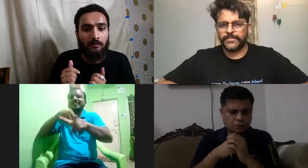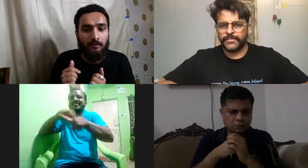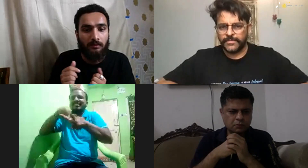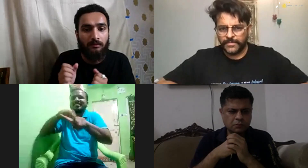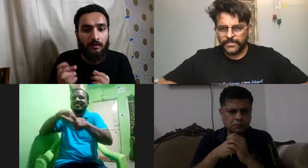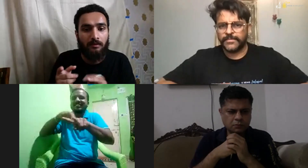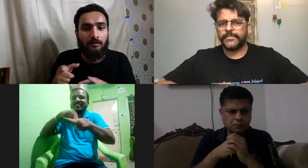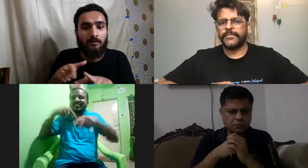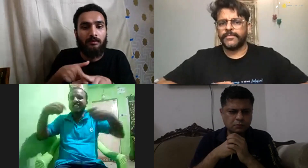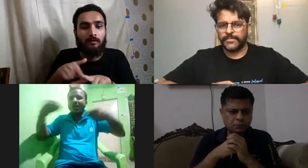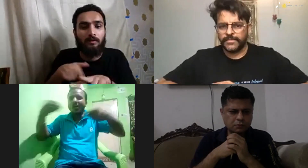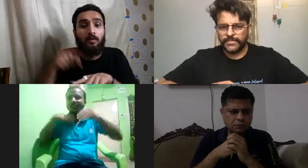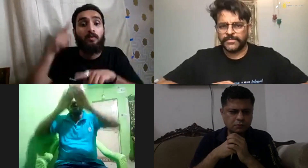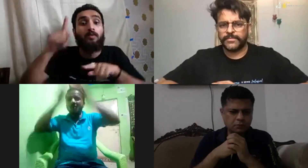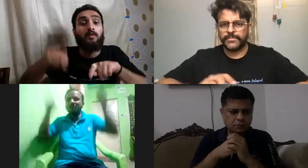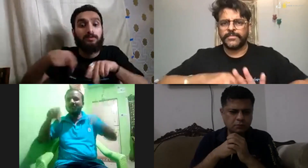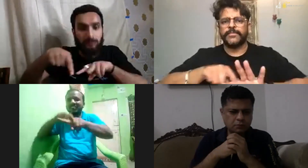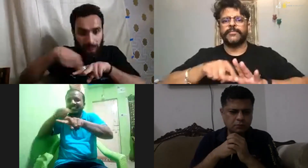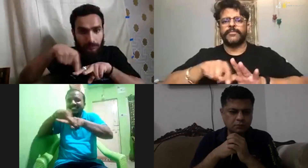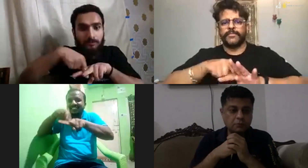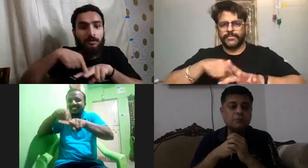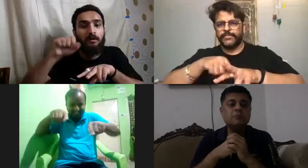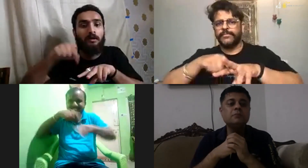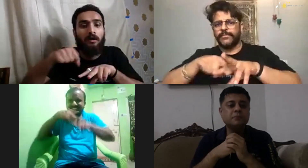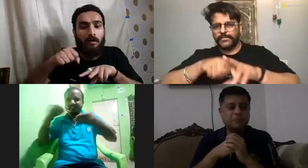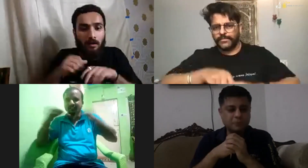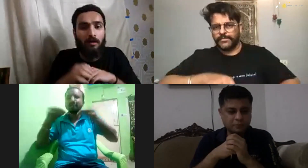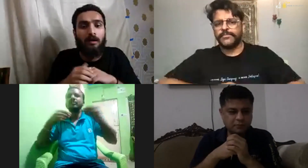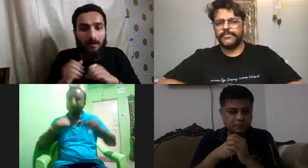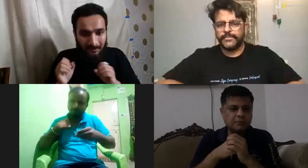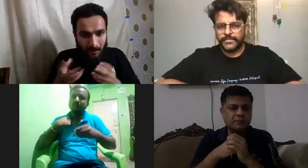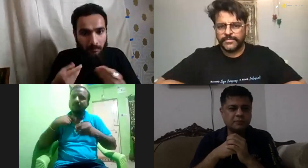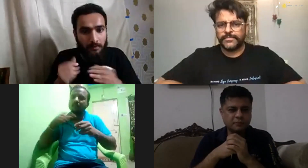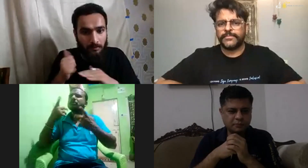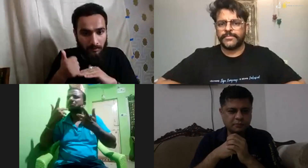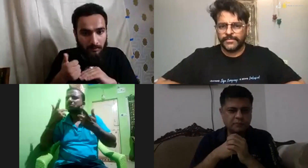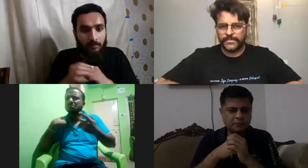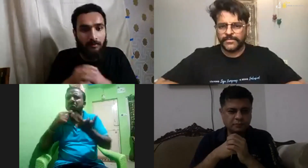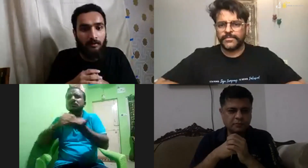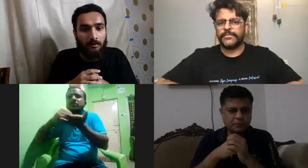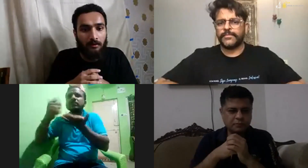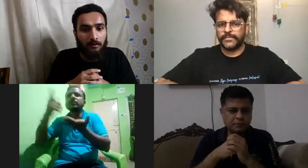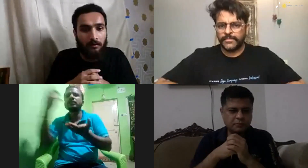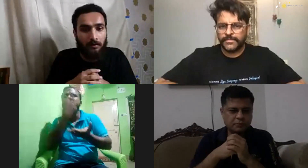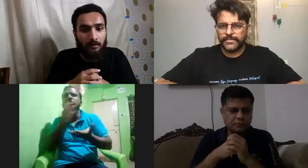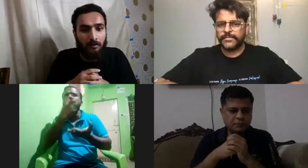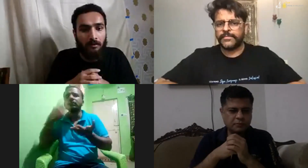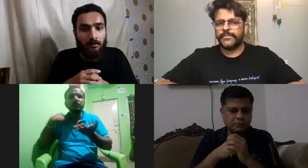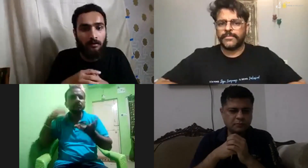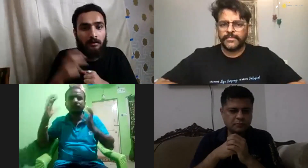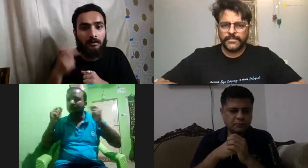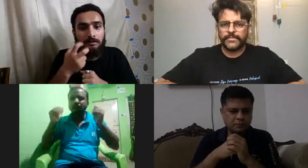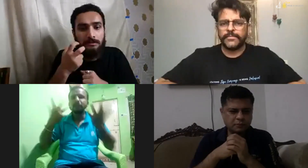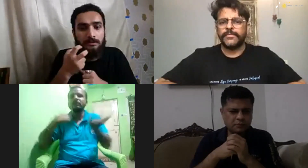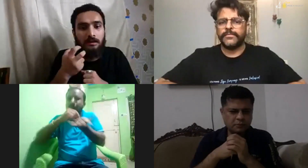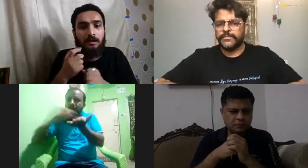people. So I thought, okay, let's try, we'll begin. So we had the shop of the shoes and sandals